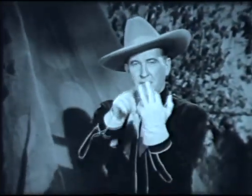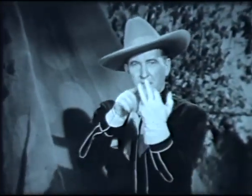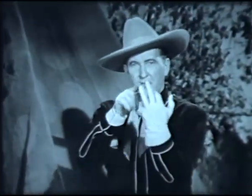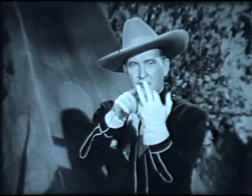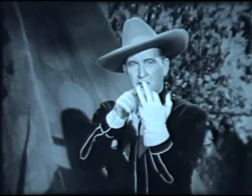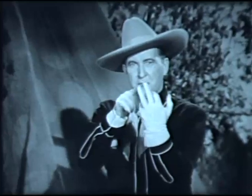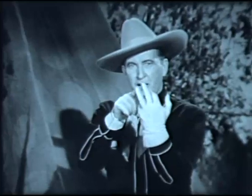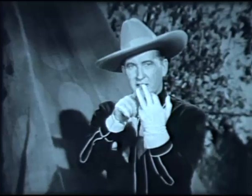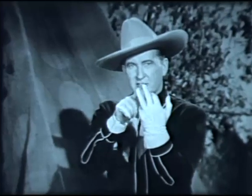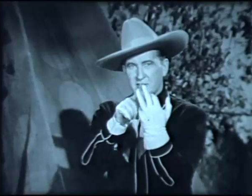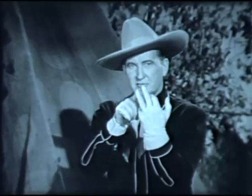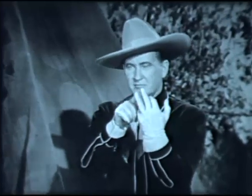that third box.